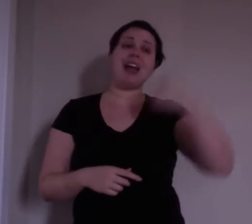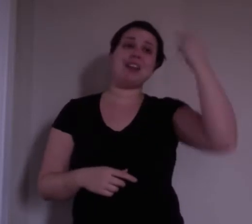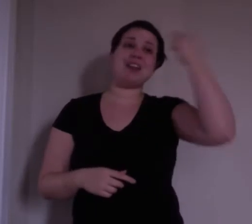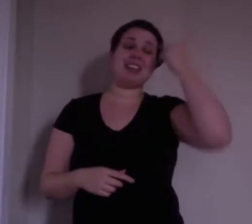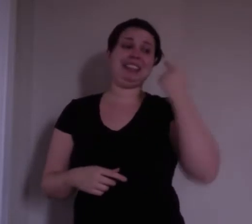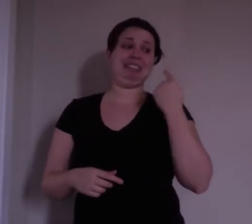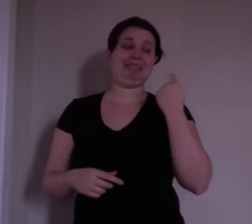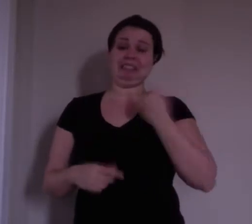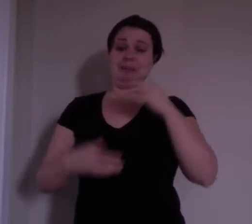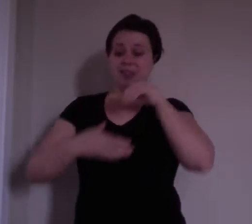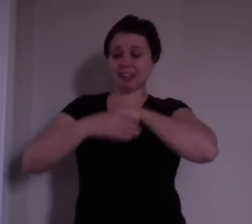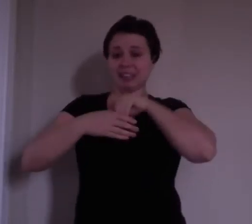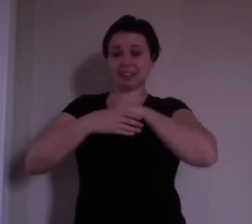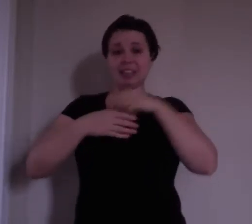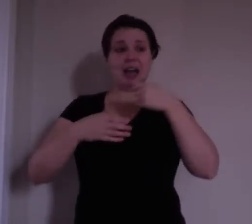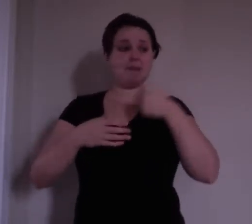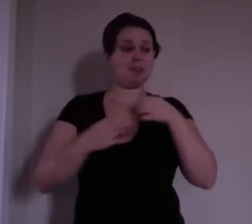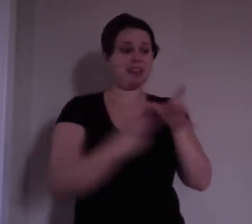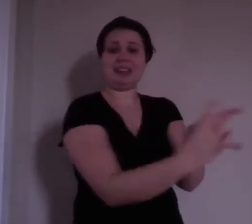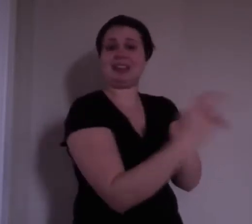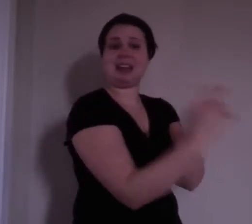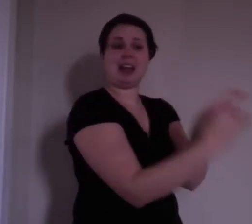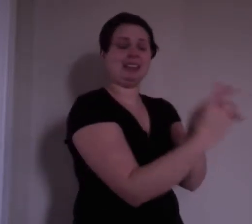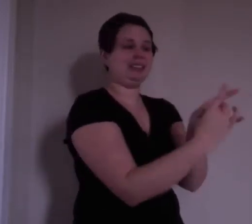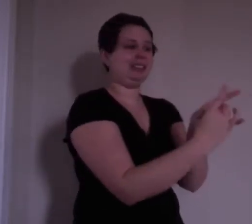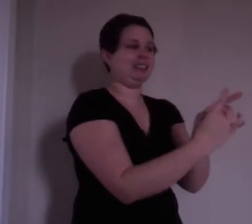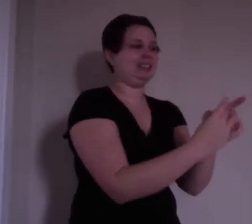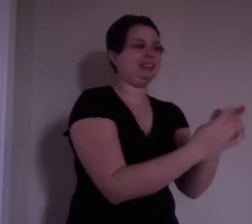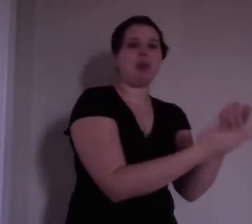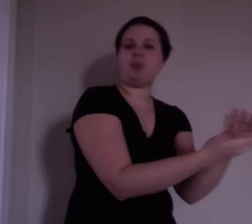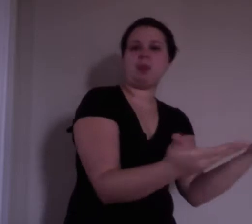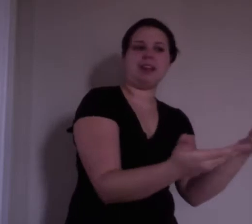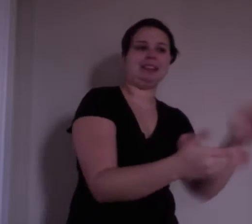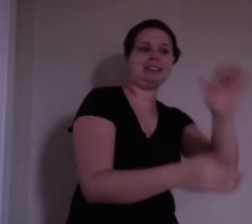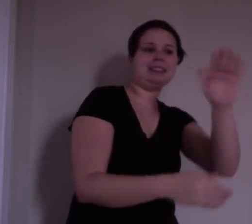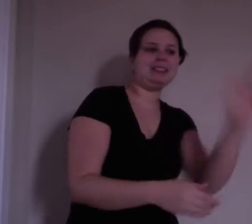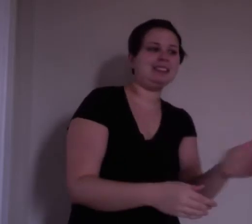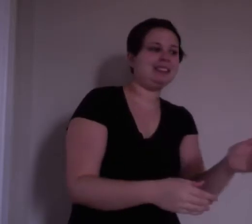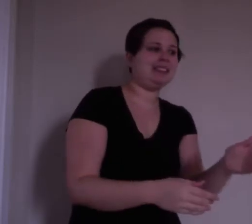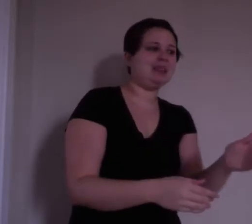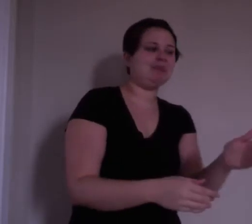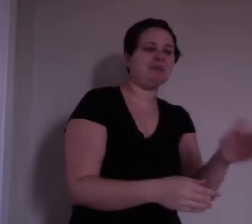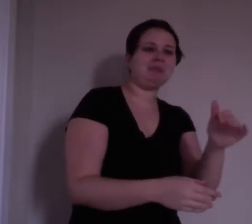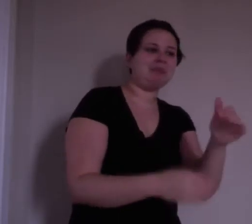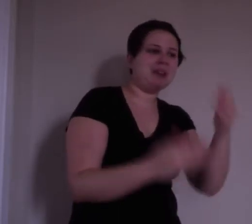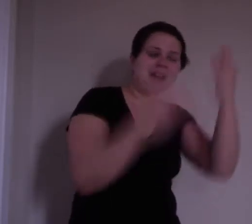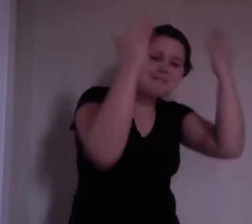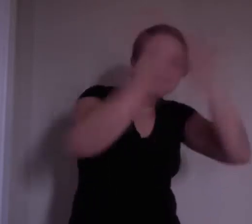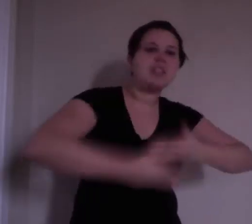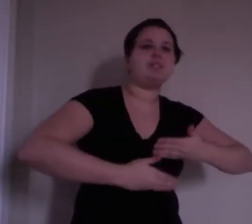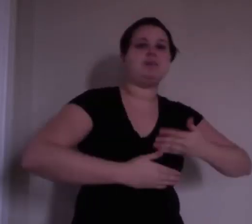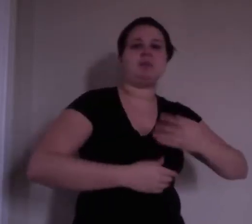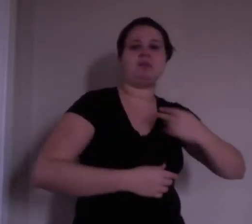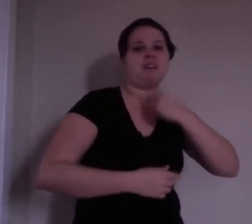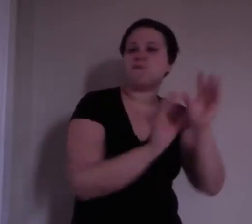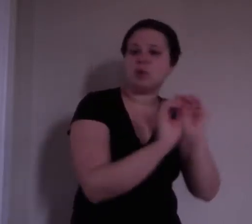that seemed invisible and voiceless. Perhaps something in me saw myself as